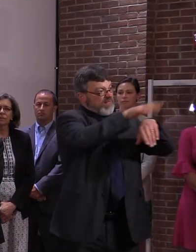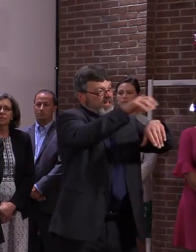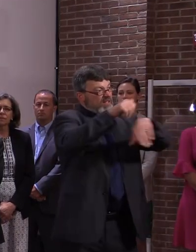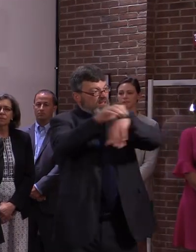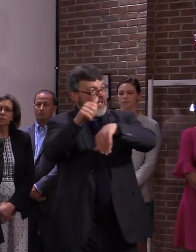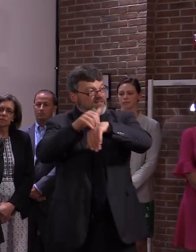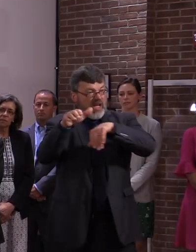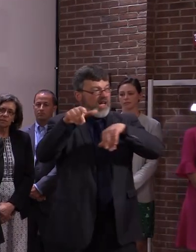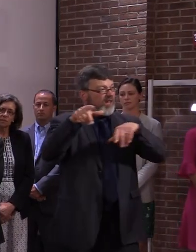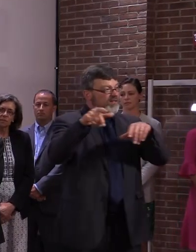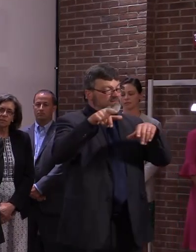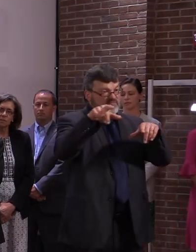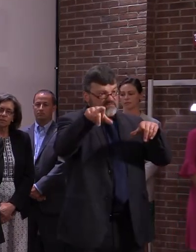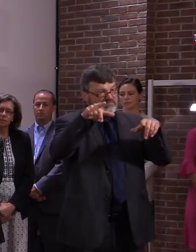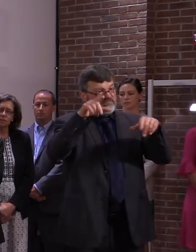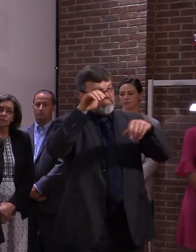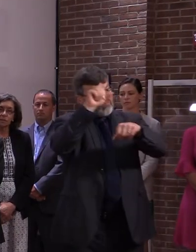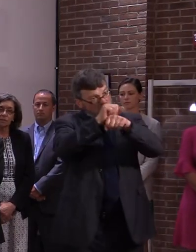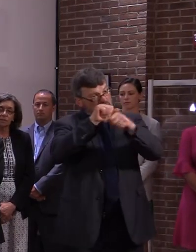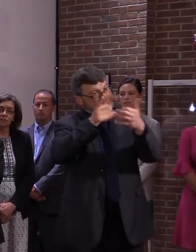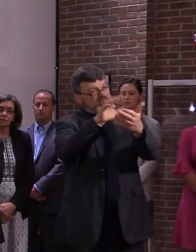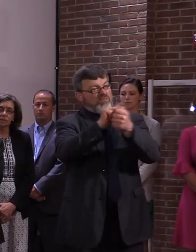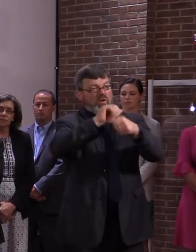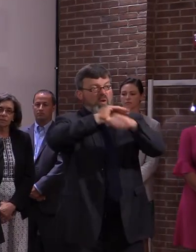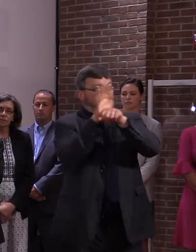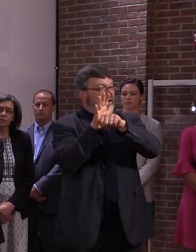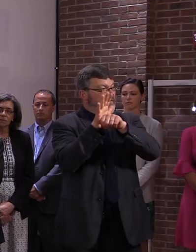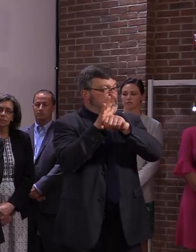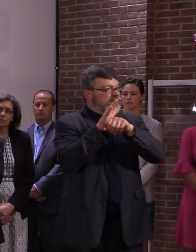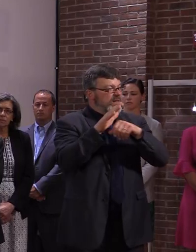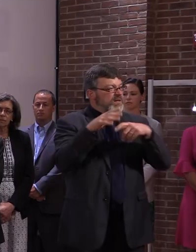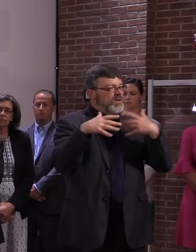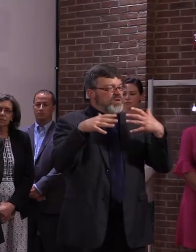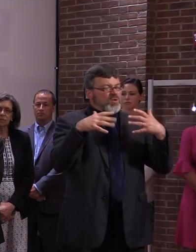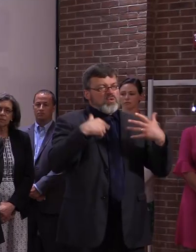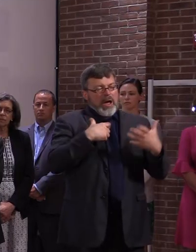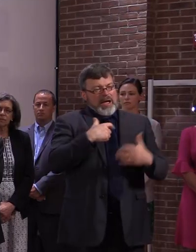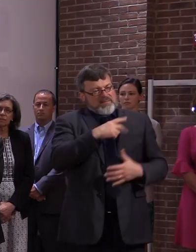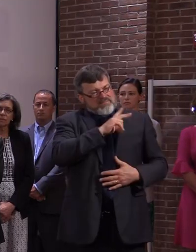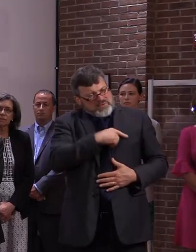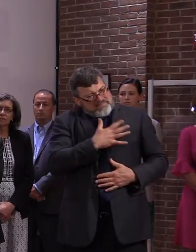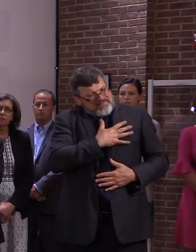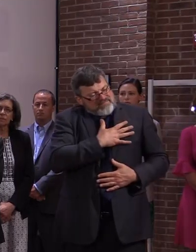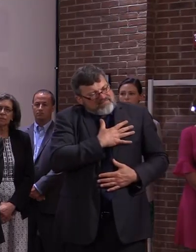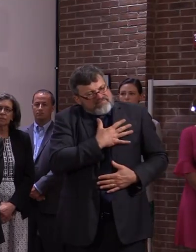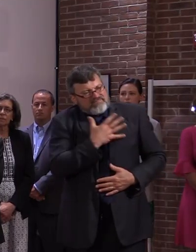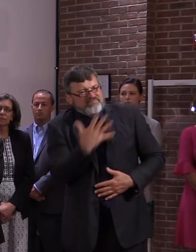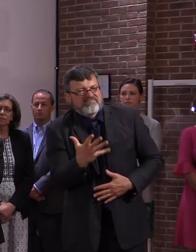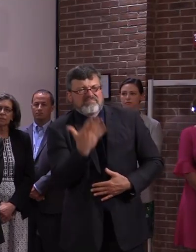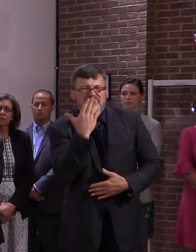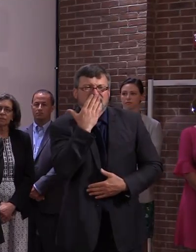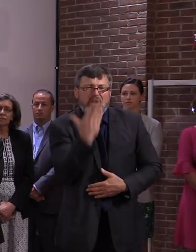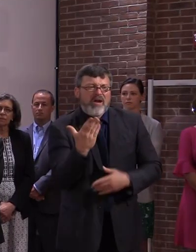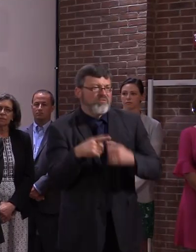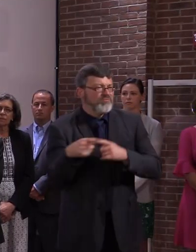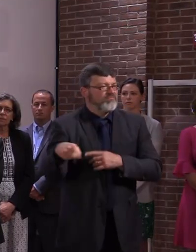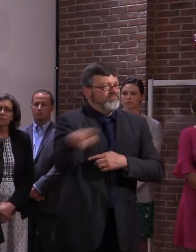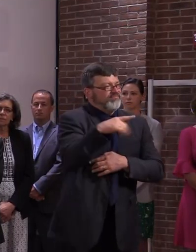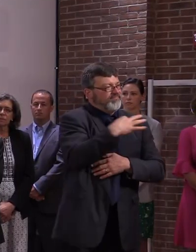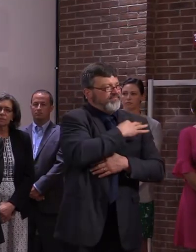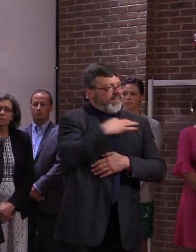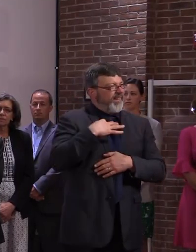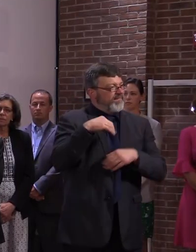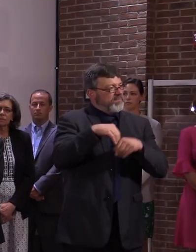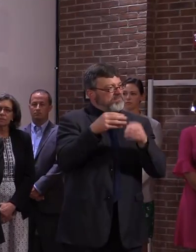now. And I extend my personal gratitude as well to those at the department who are not directly part